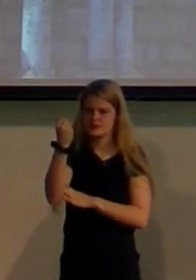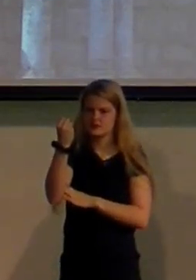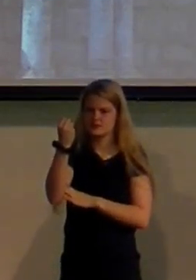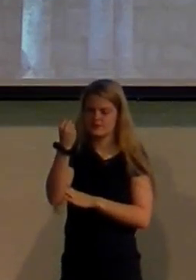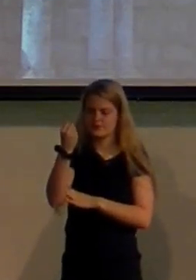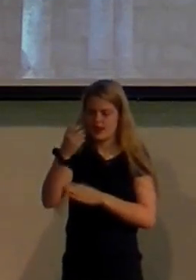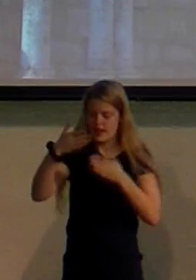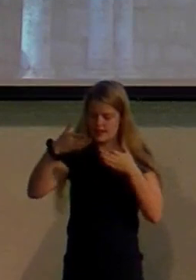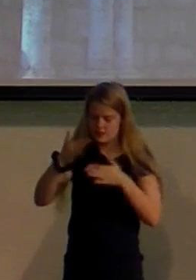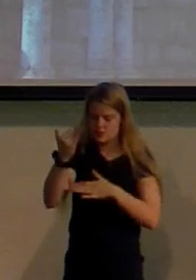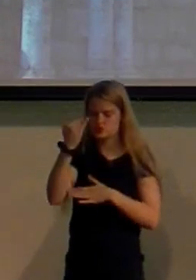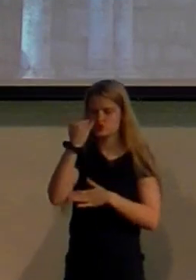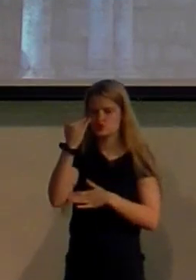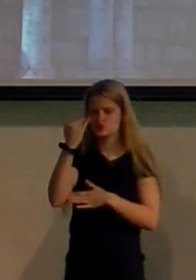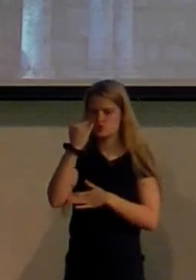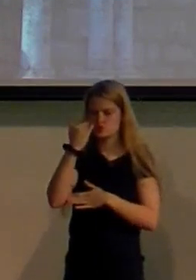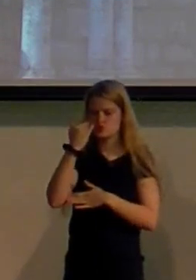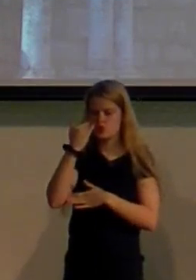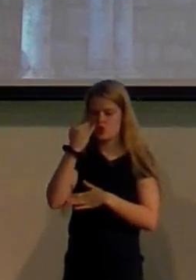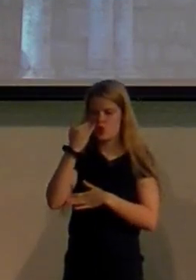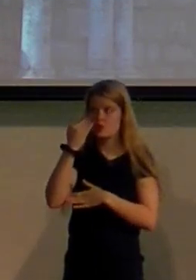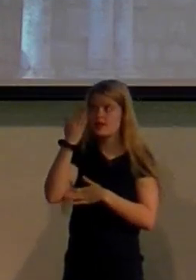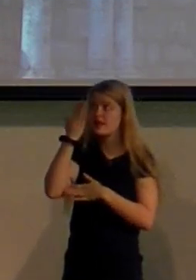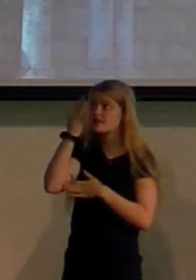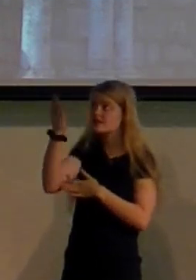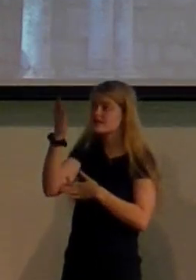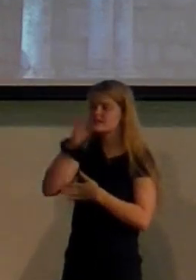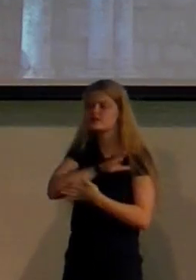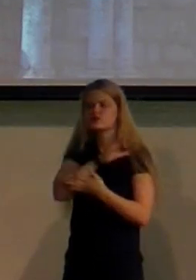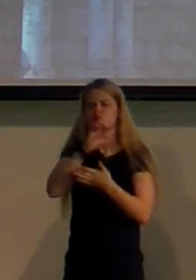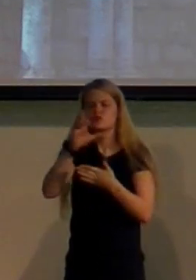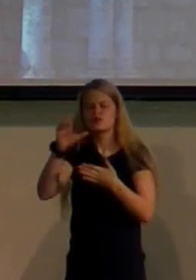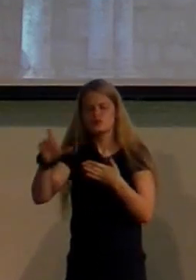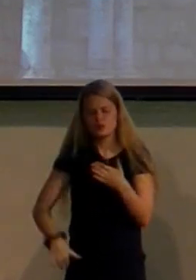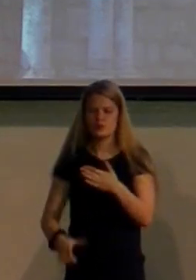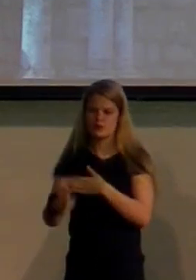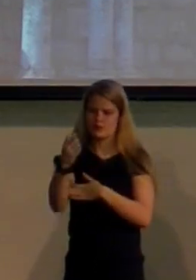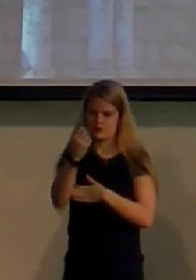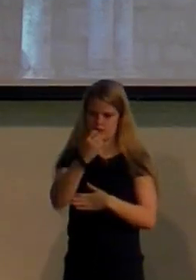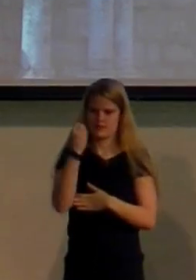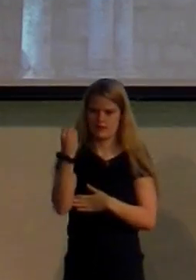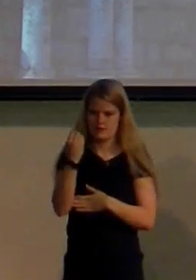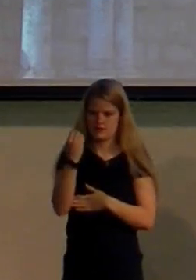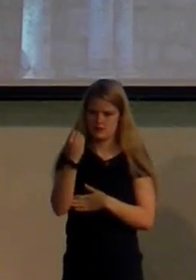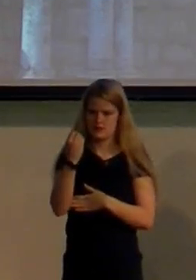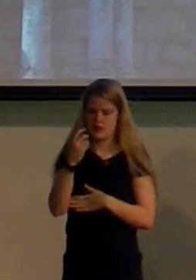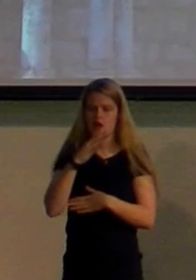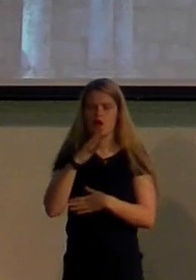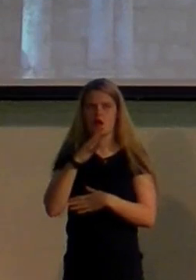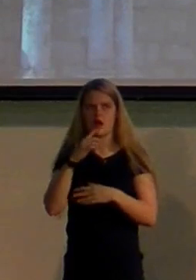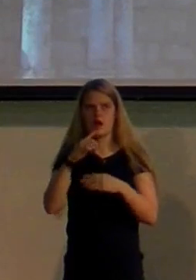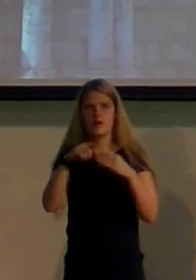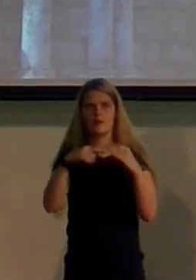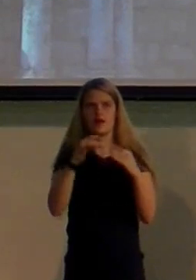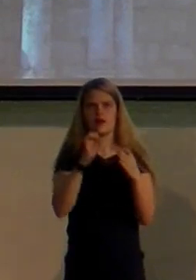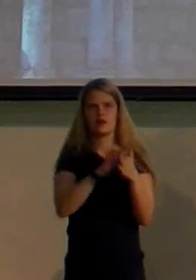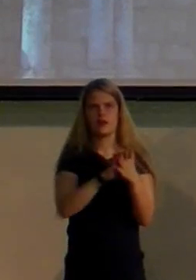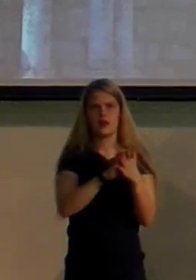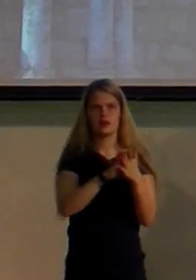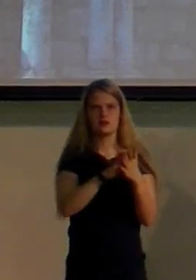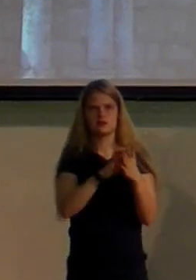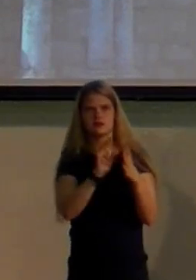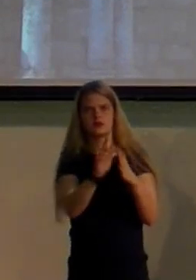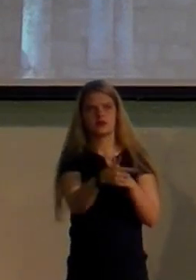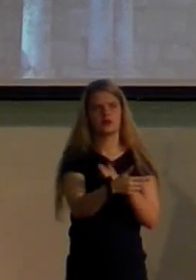And he lets them know that he is the Lord of the Sabbath. We'll talk what that means in just a moment. And then in